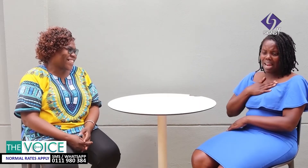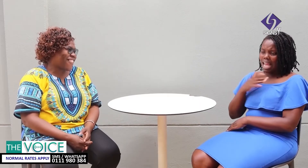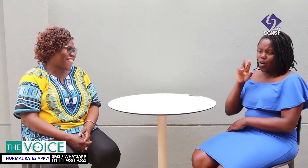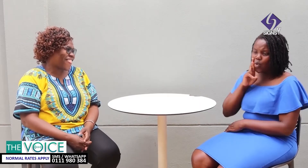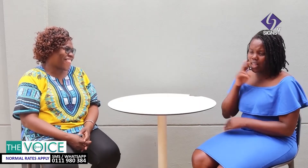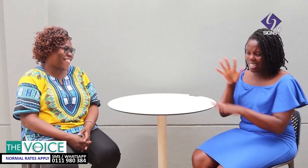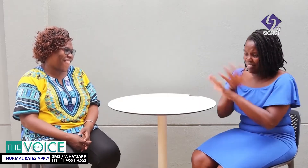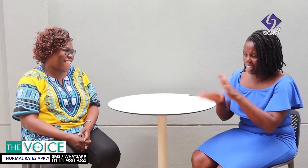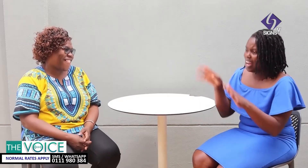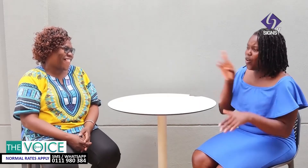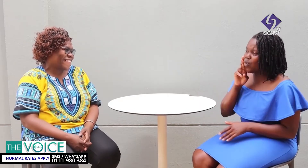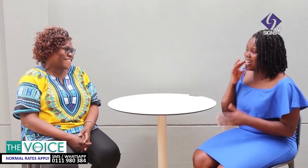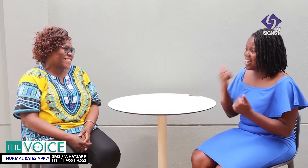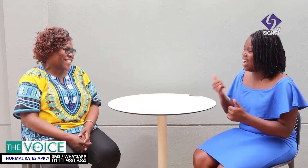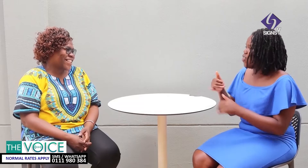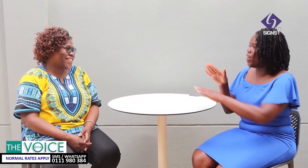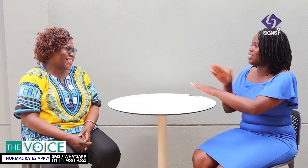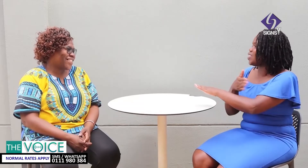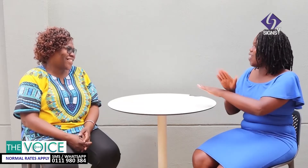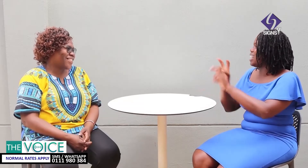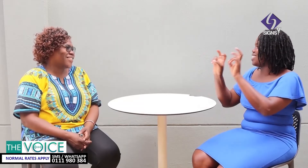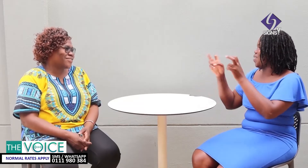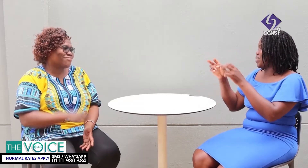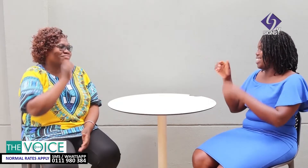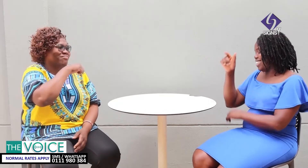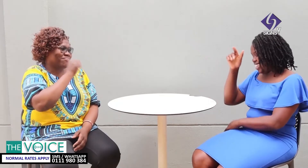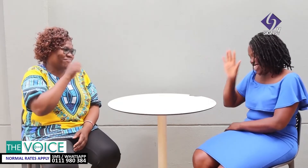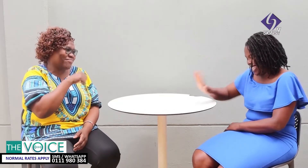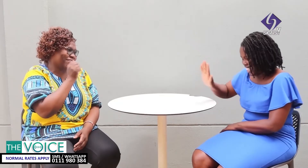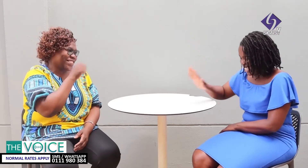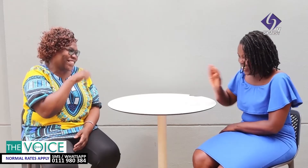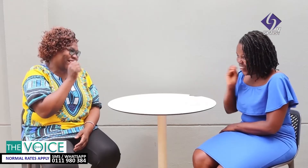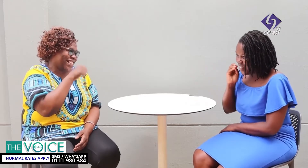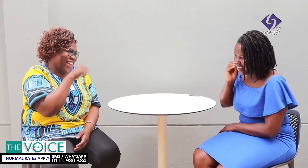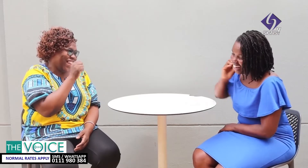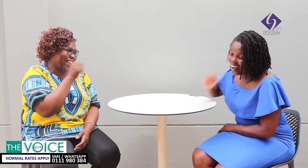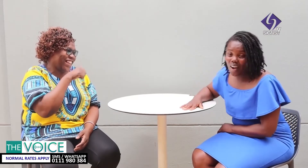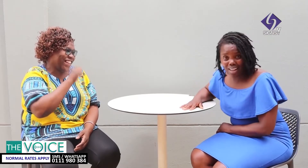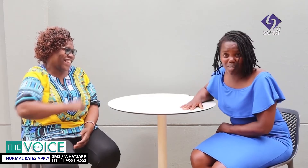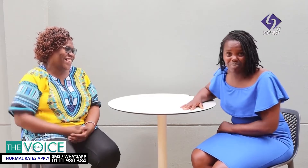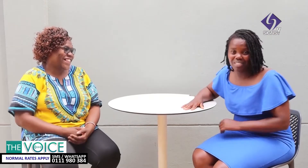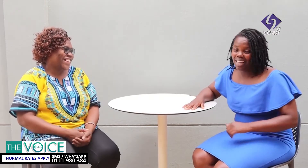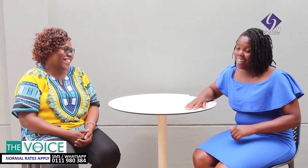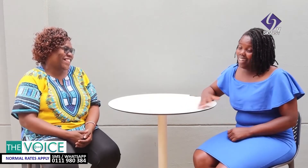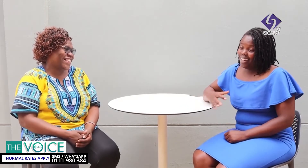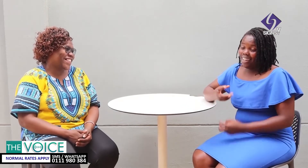So, is your uncle still negative? I think you used